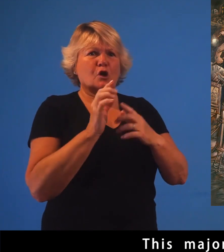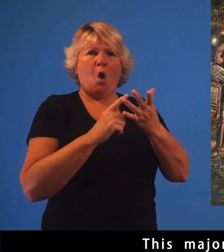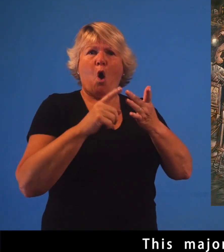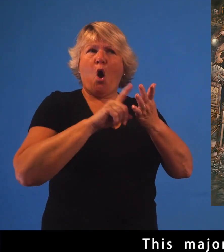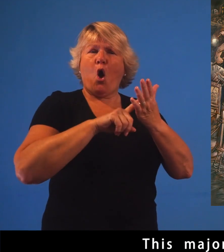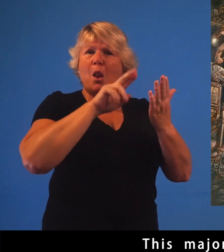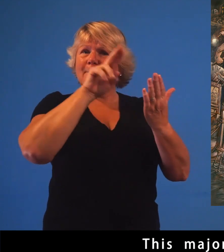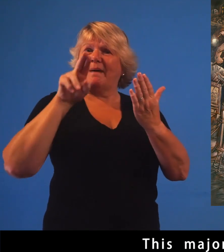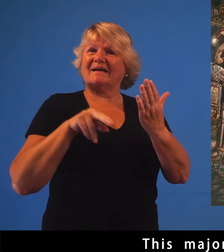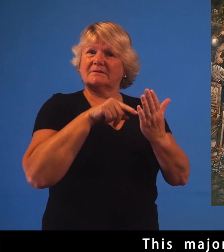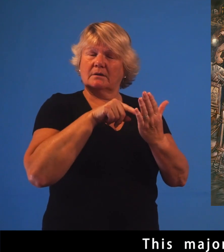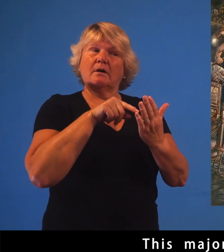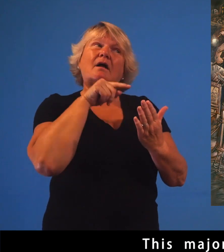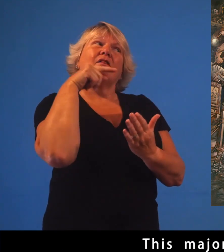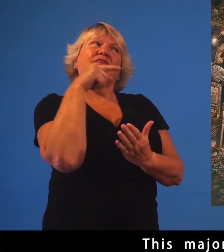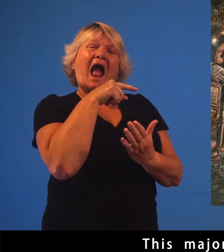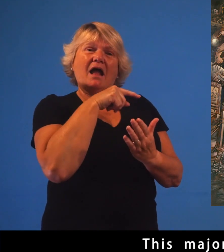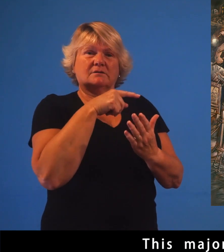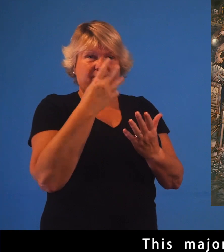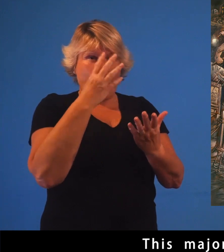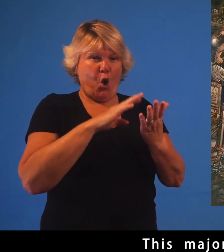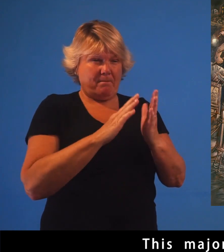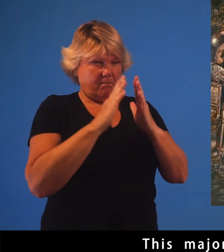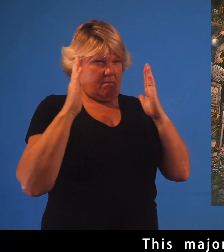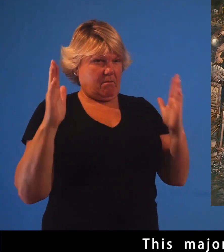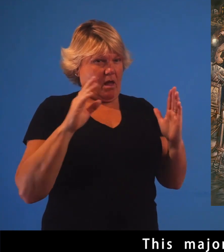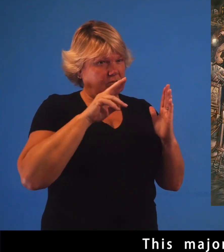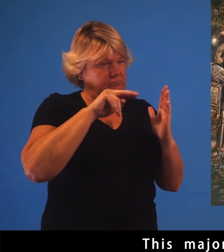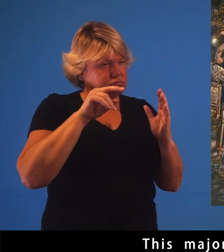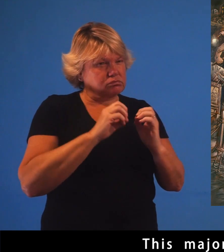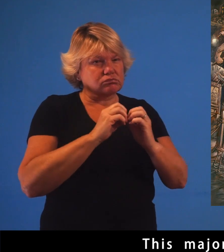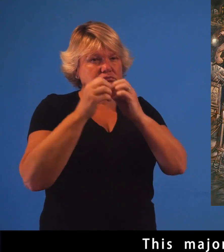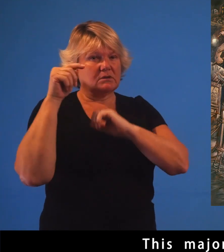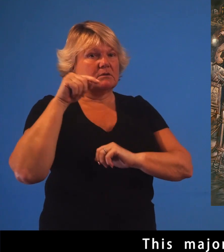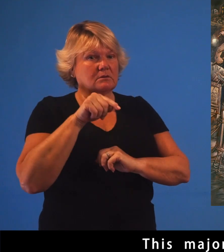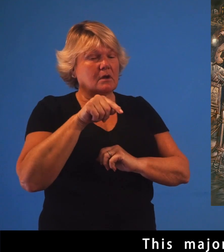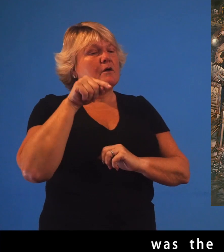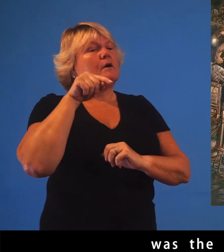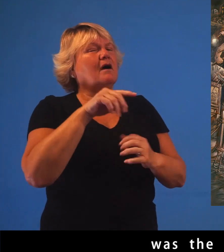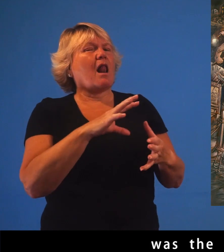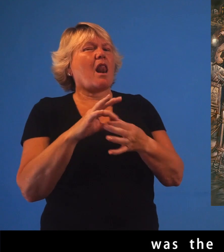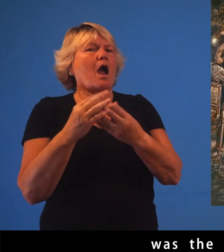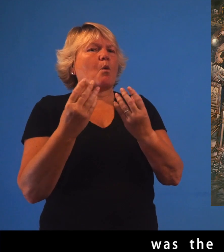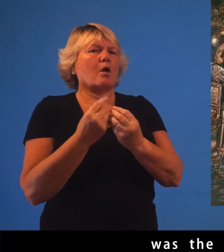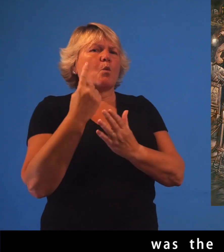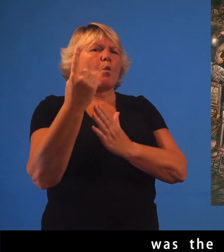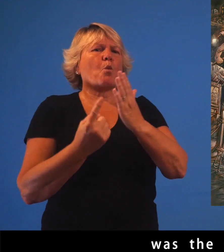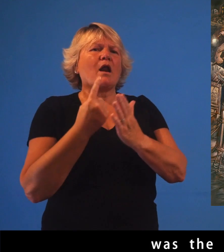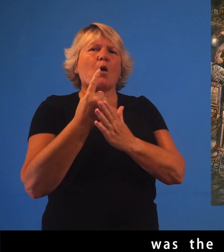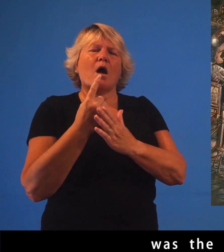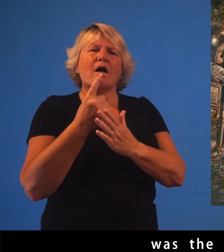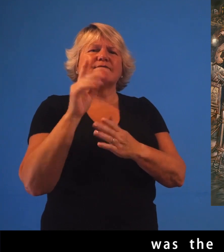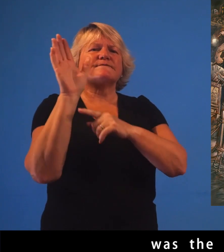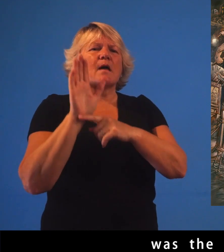This major oil painting, painted over a period of 4 months, was the subject of